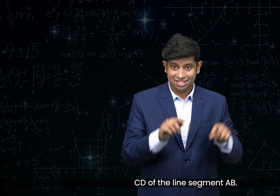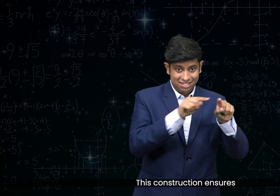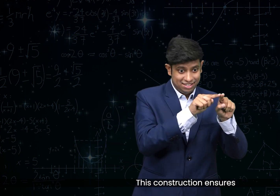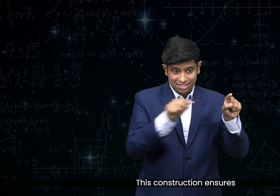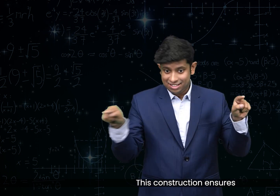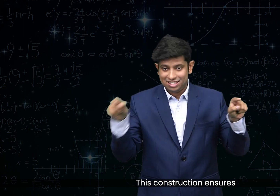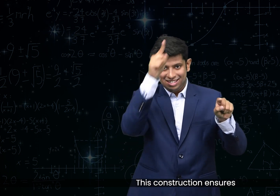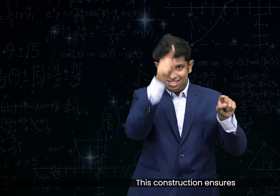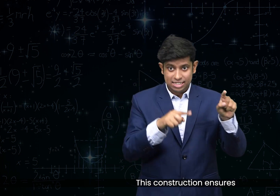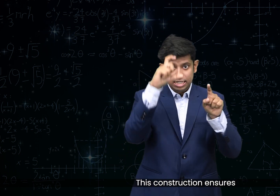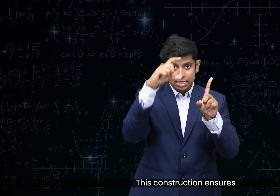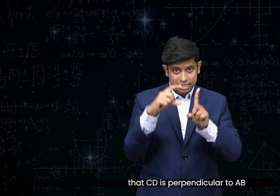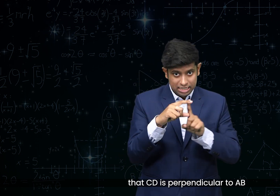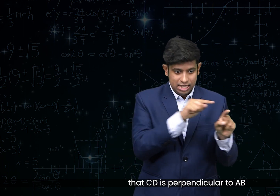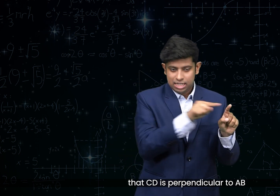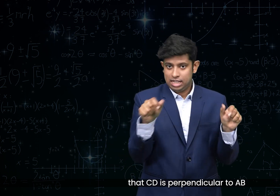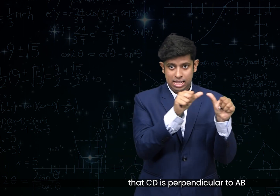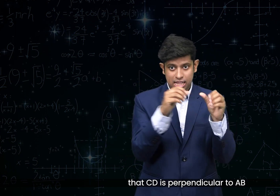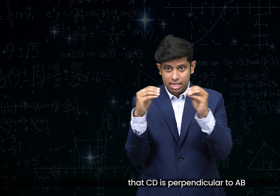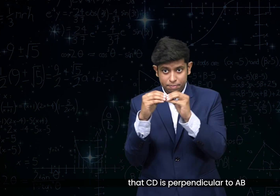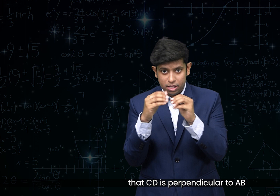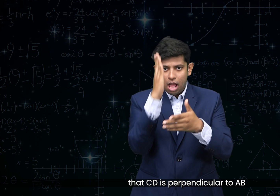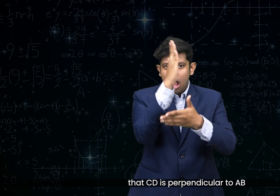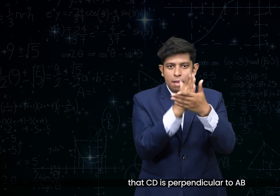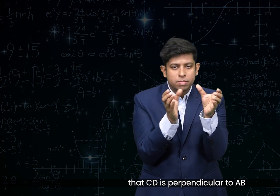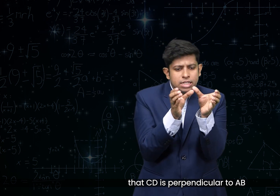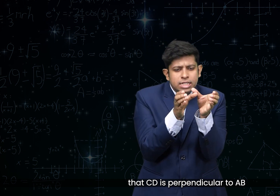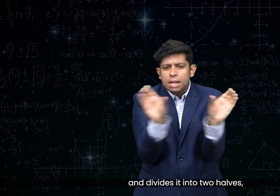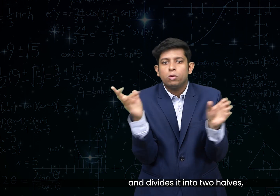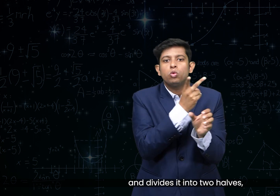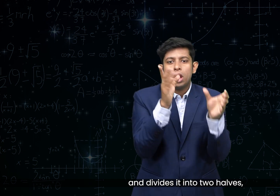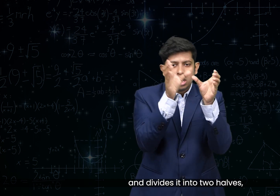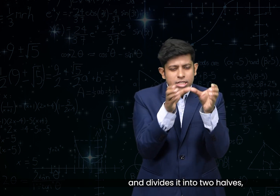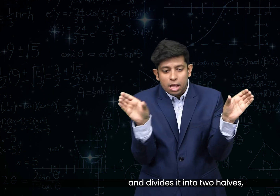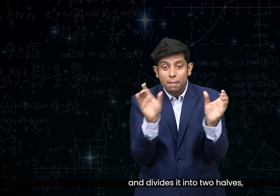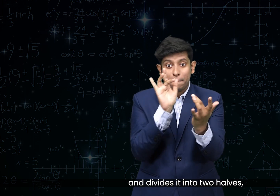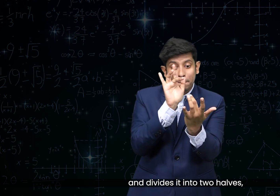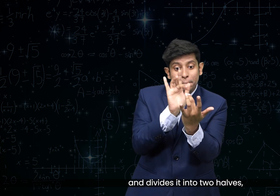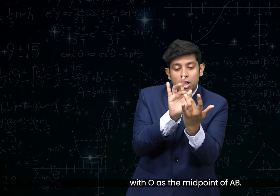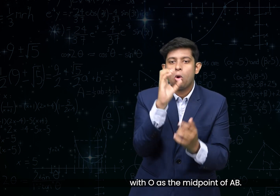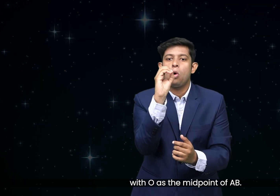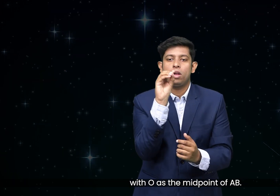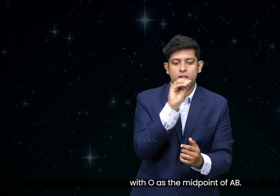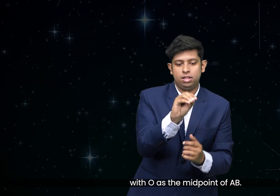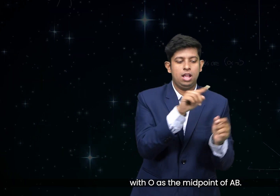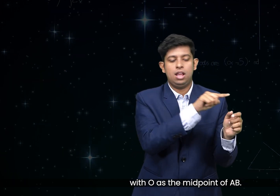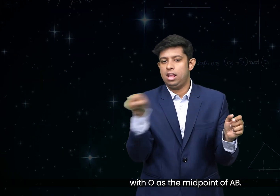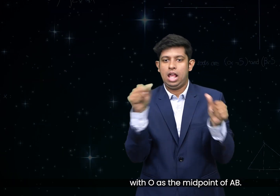This construction ensures that CD is perpendicular to AB and divides it into two halves with O as the midpoint of